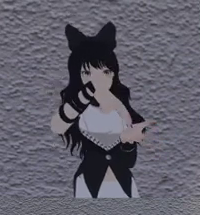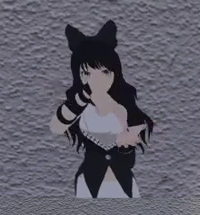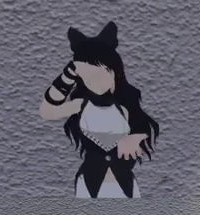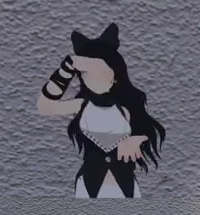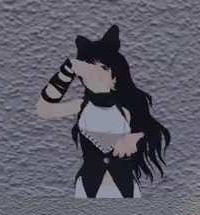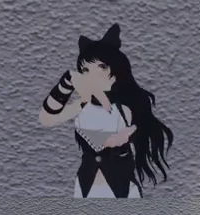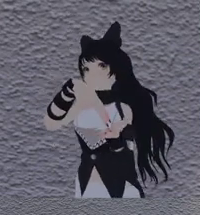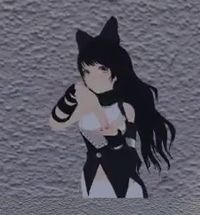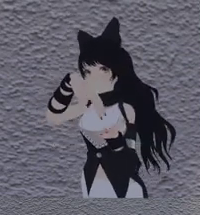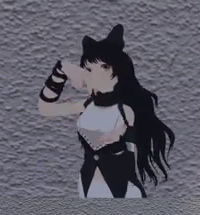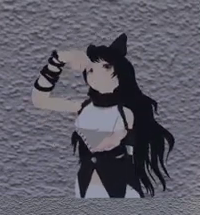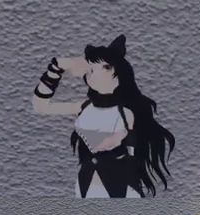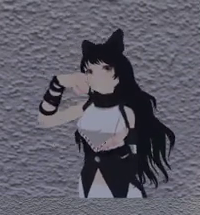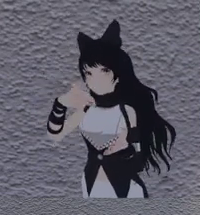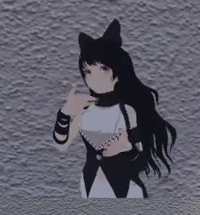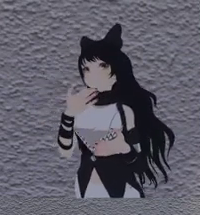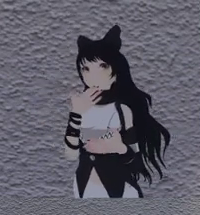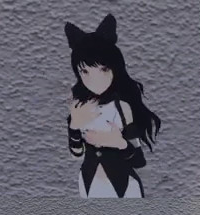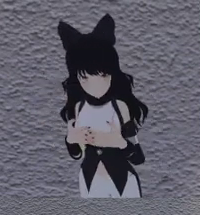Jump.